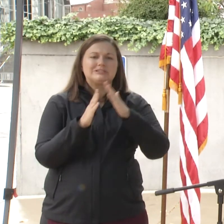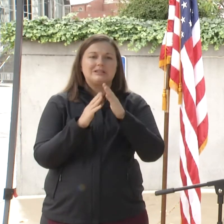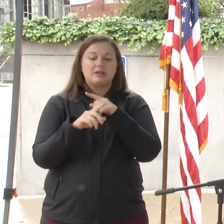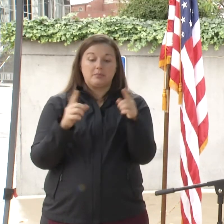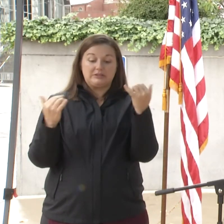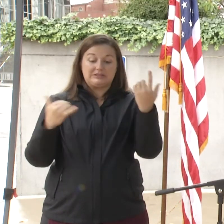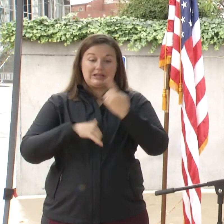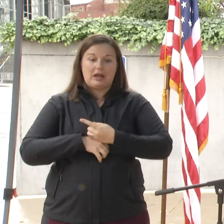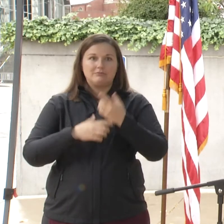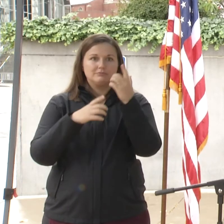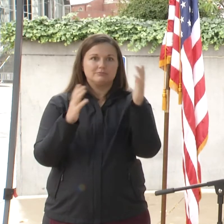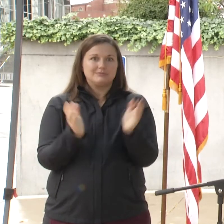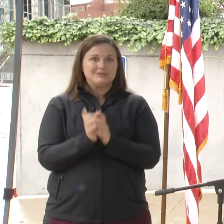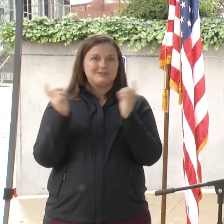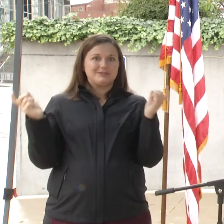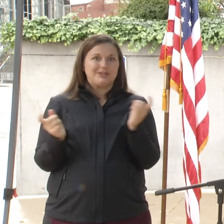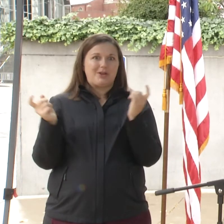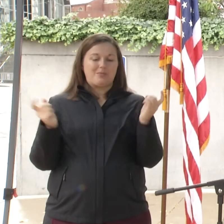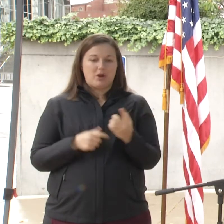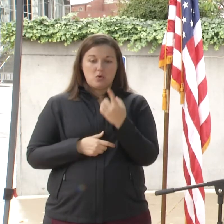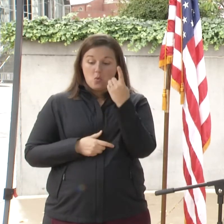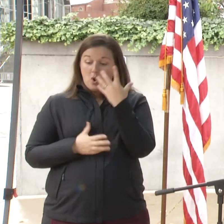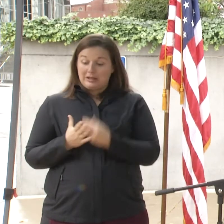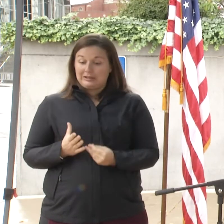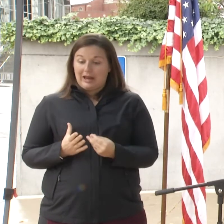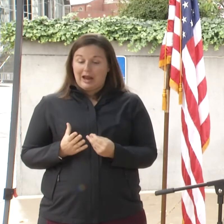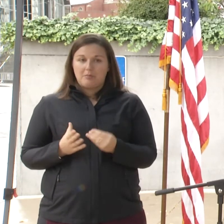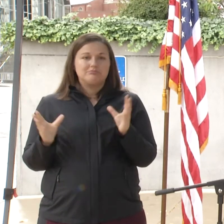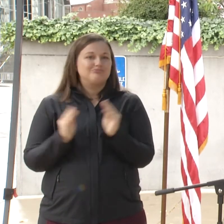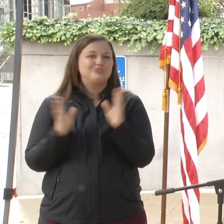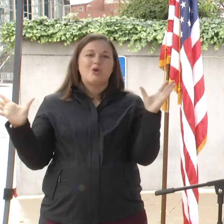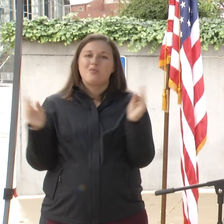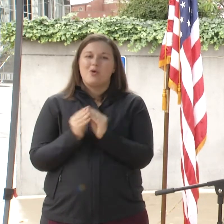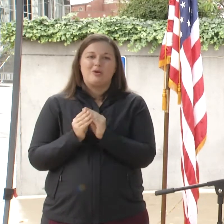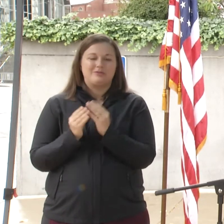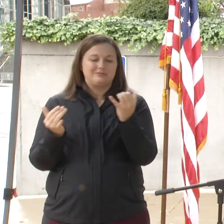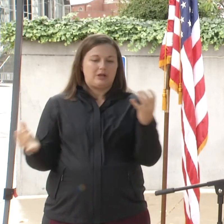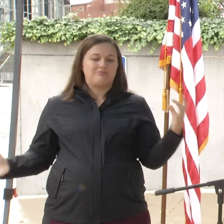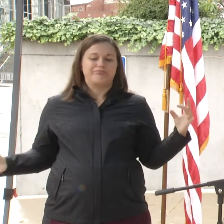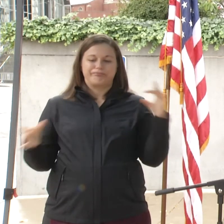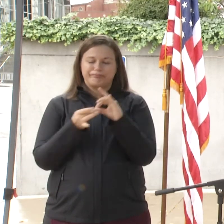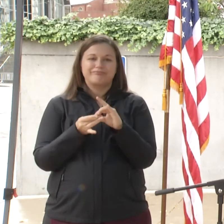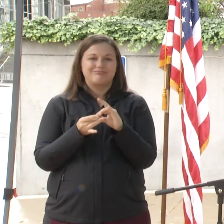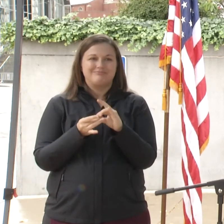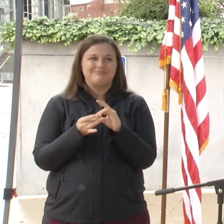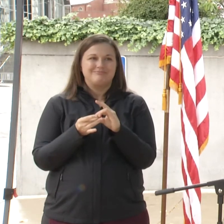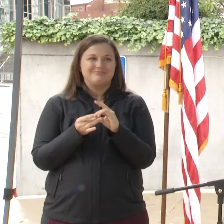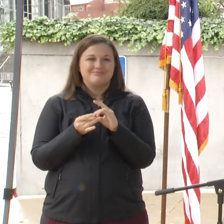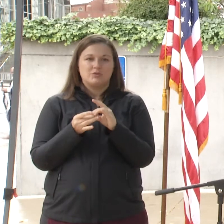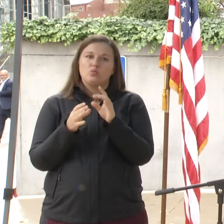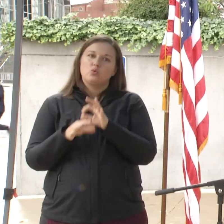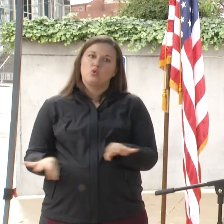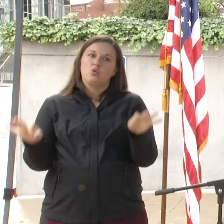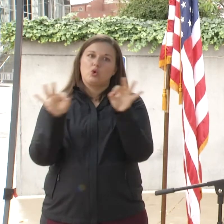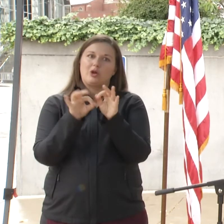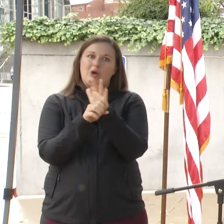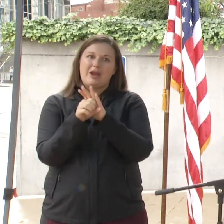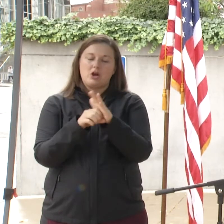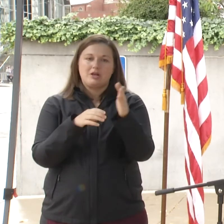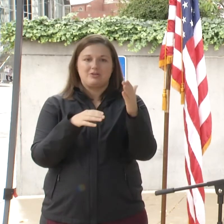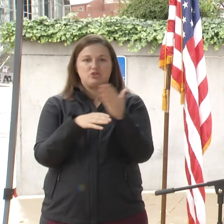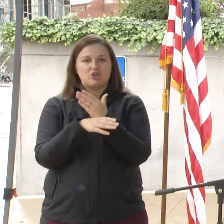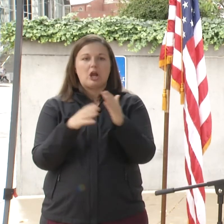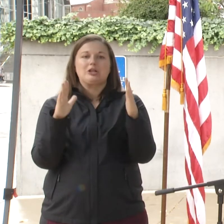the completion of one of those gaps in one of our most critical areas, our shared downtown. And we